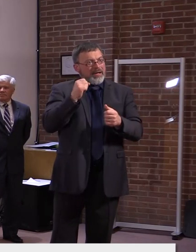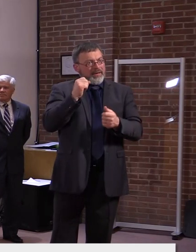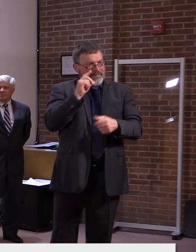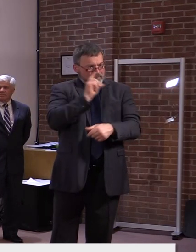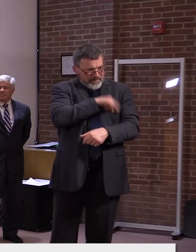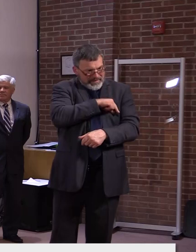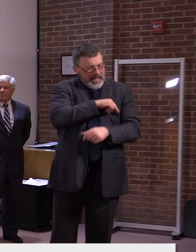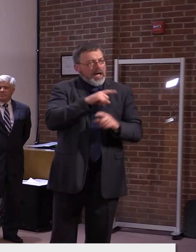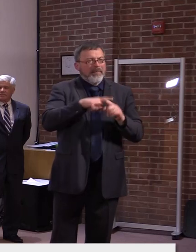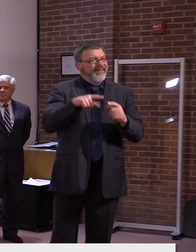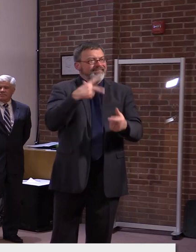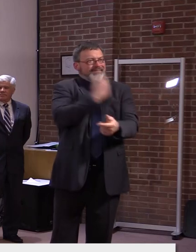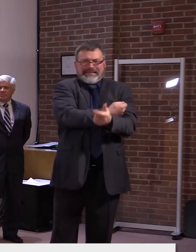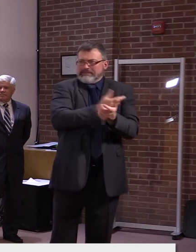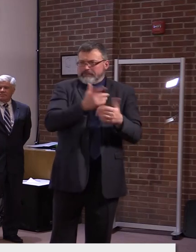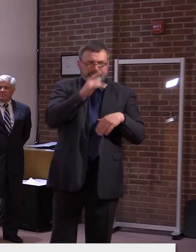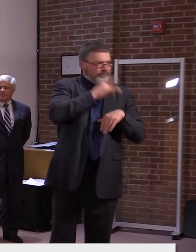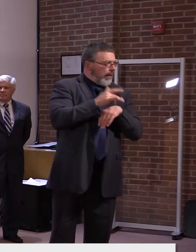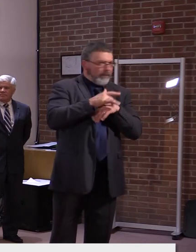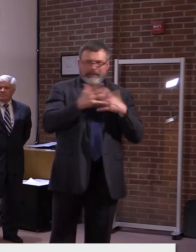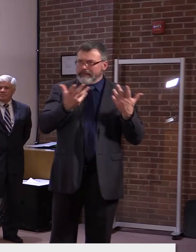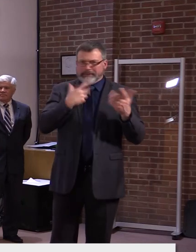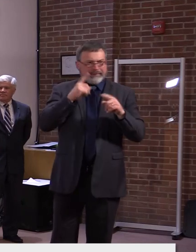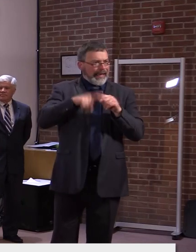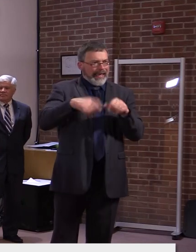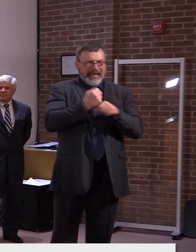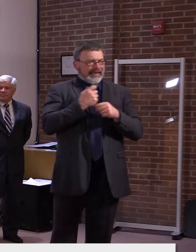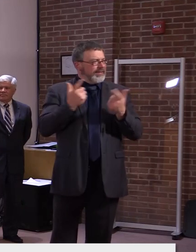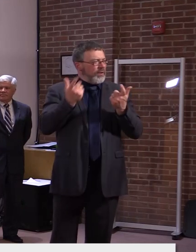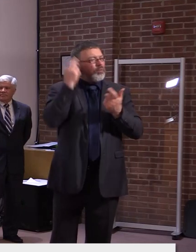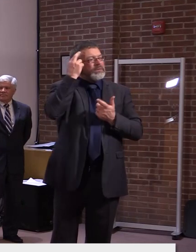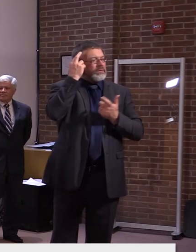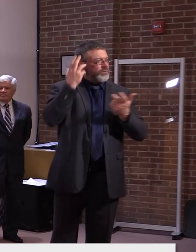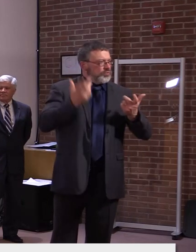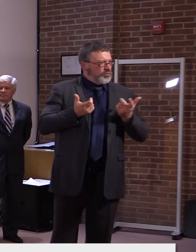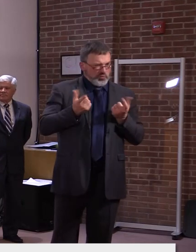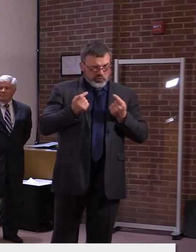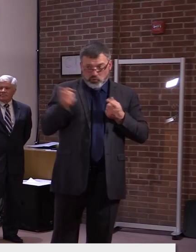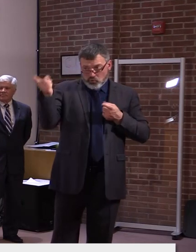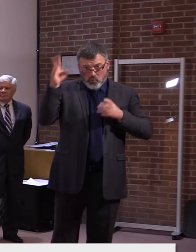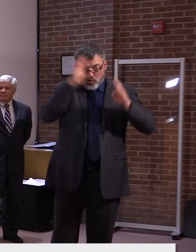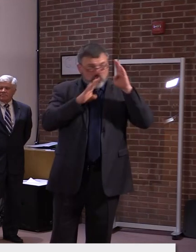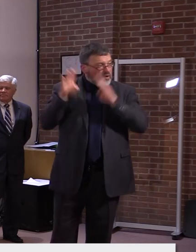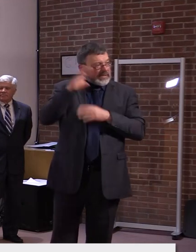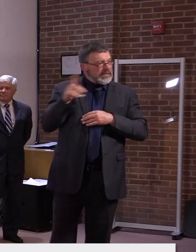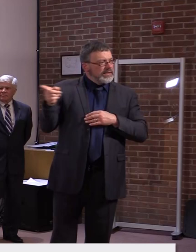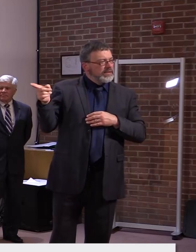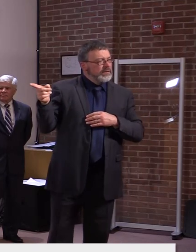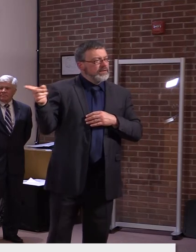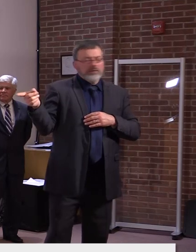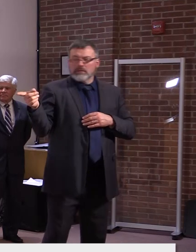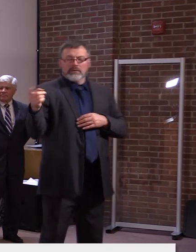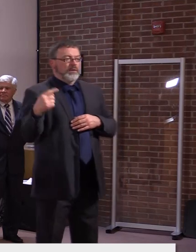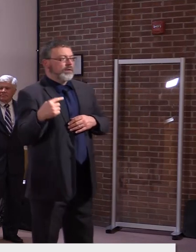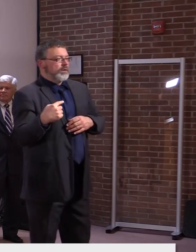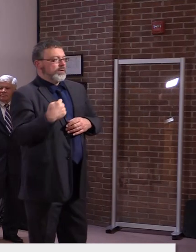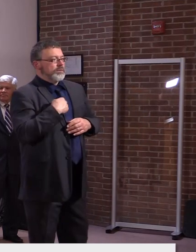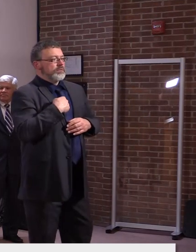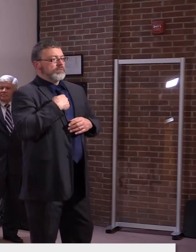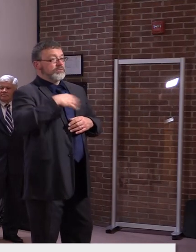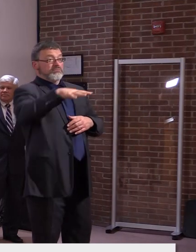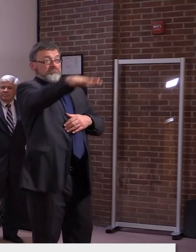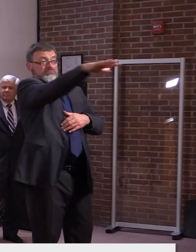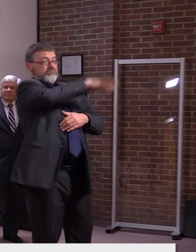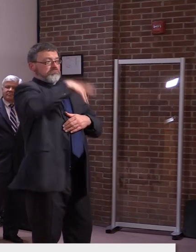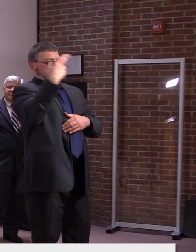month and a half. So are you concerned about those particular schools? So the vast majority of high school students should